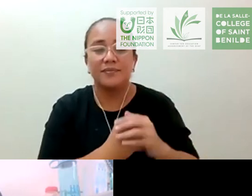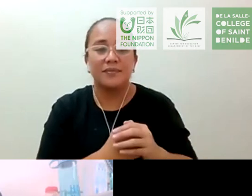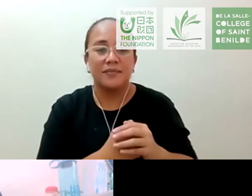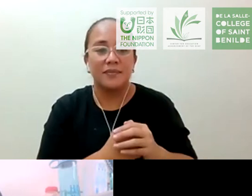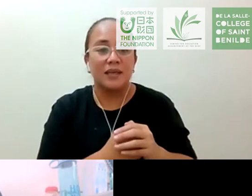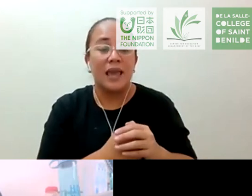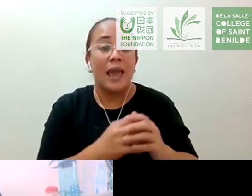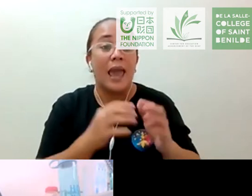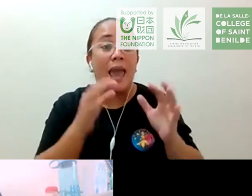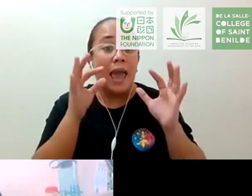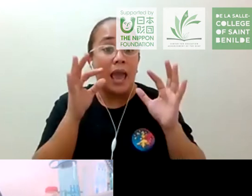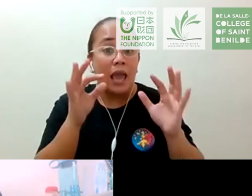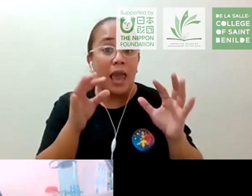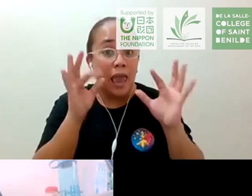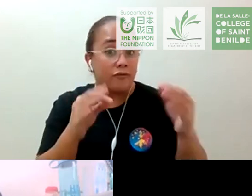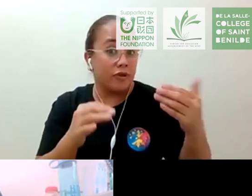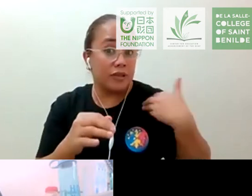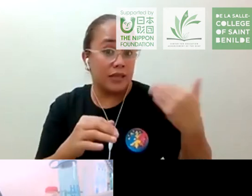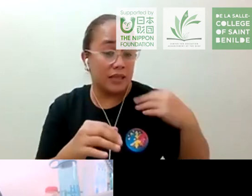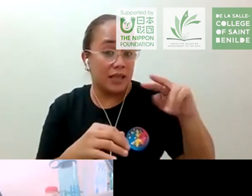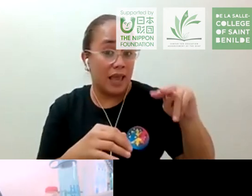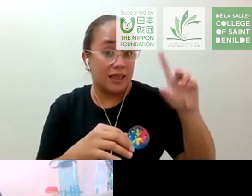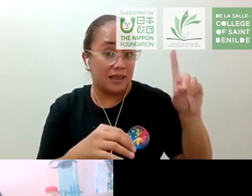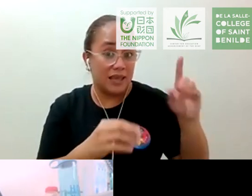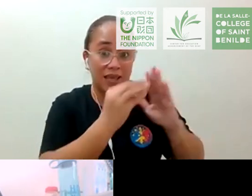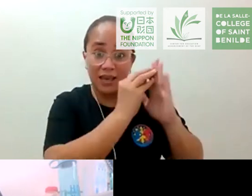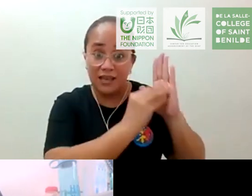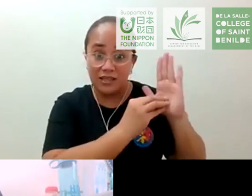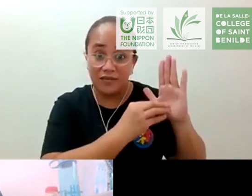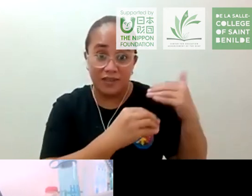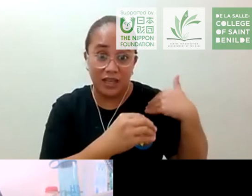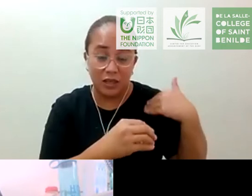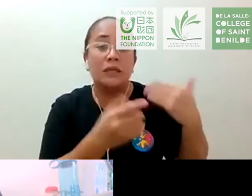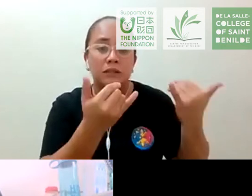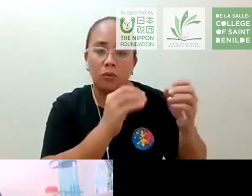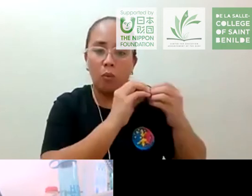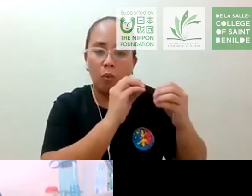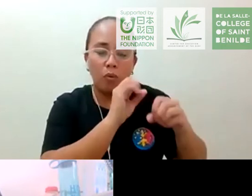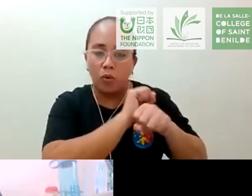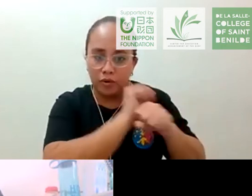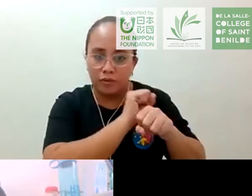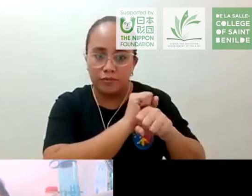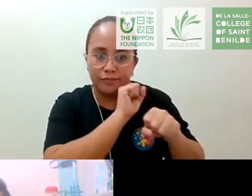So if you haven't done the non-dominant hand shape yet, you should work on that.